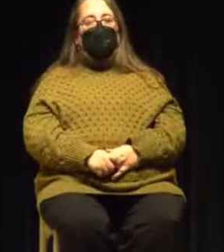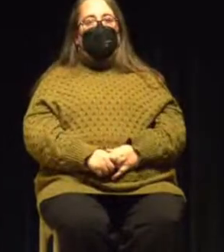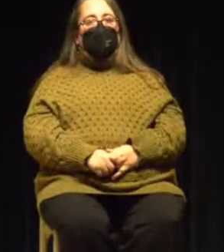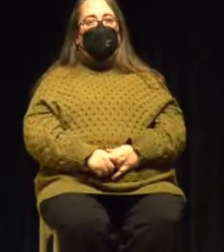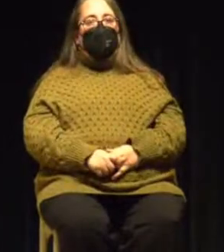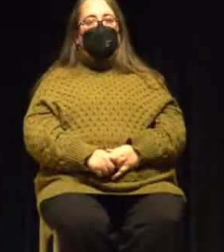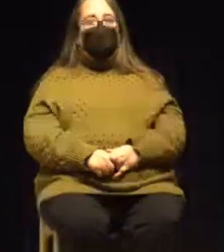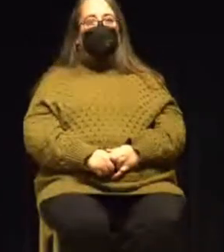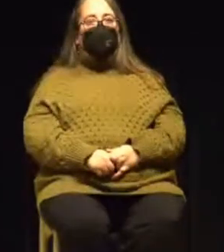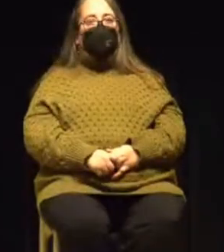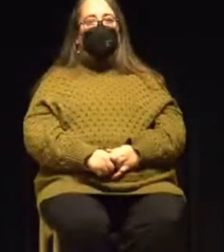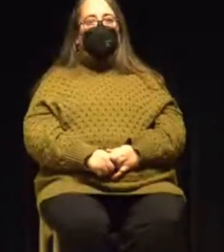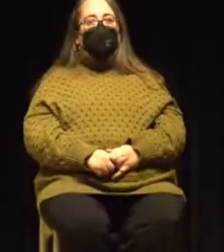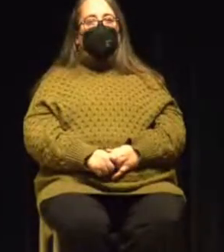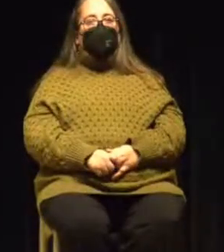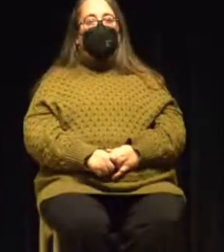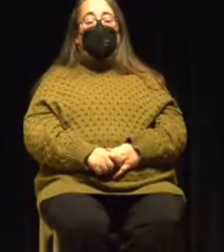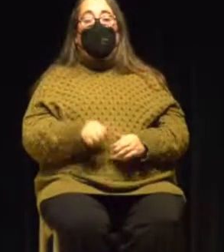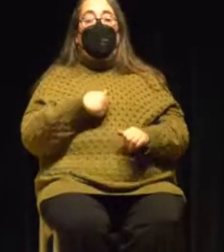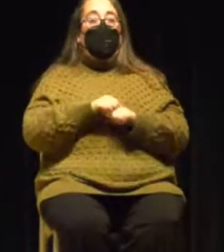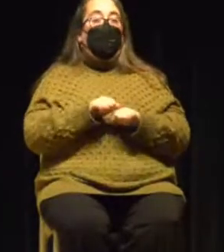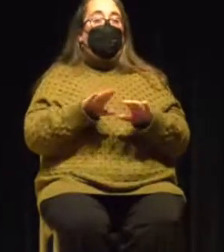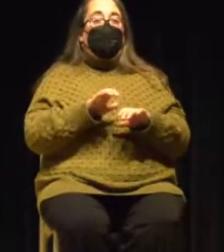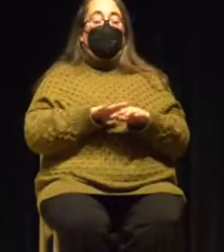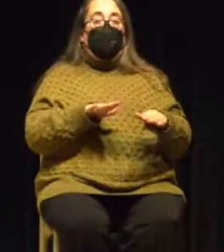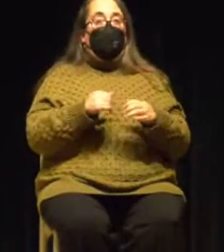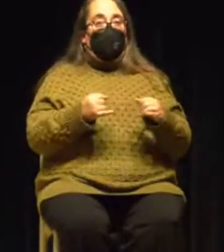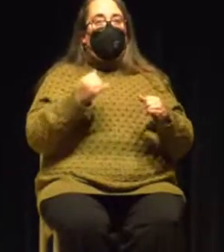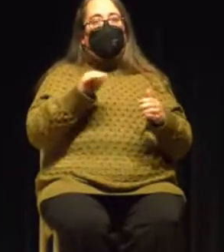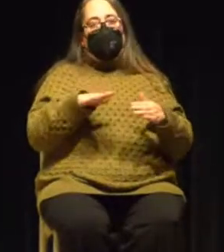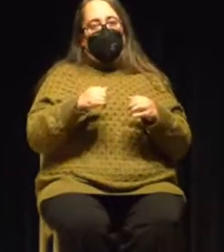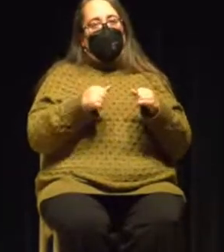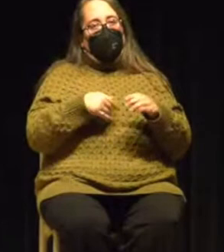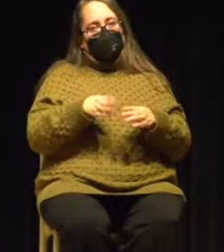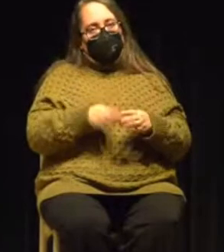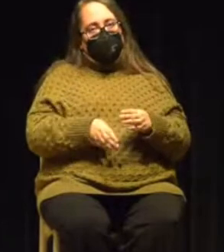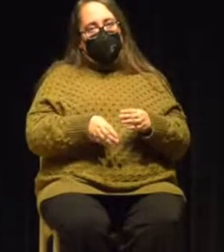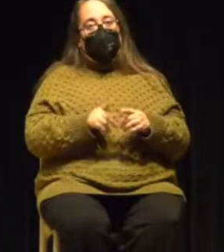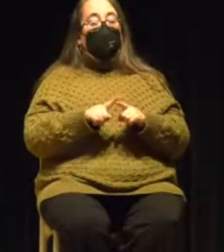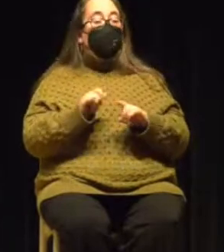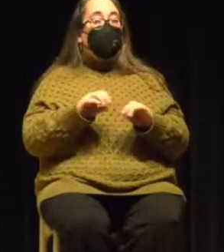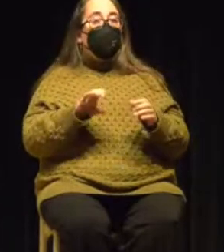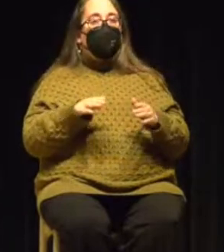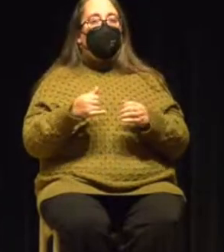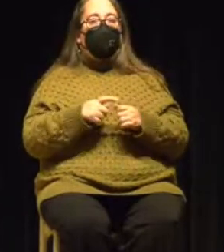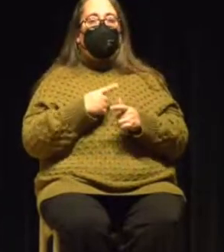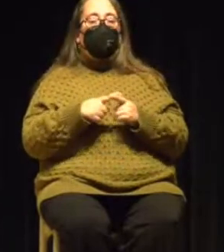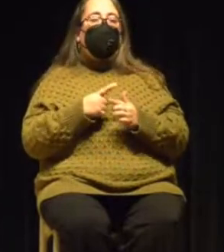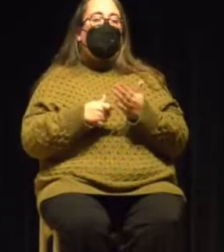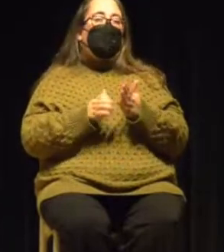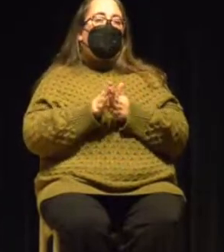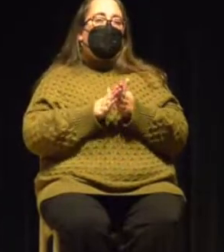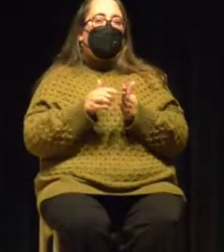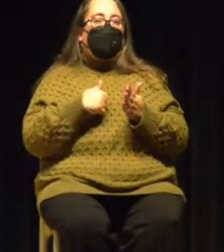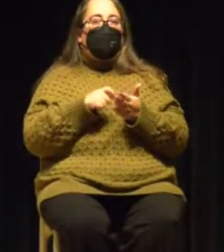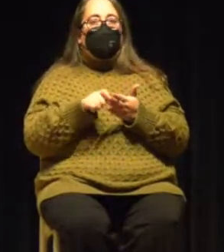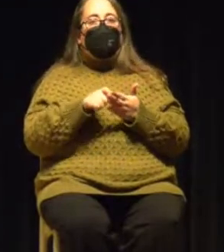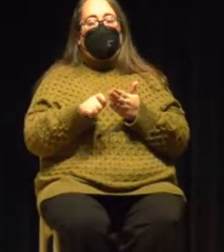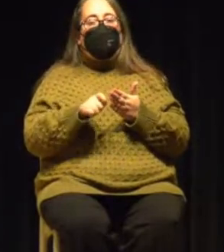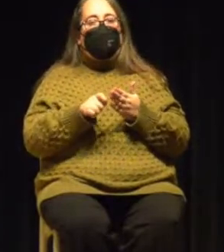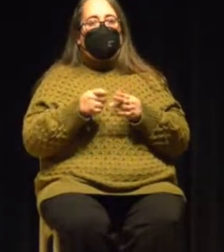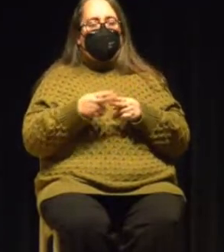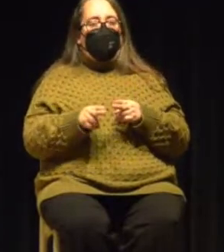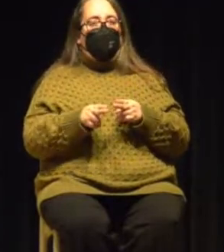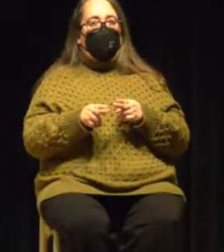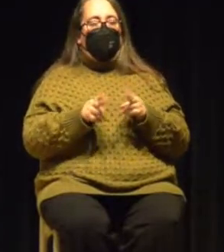when I work great on a deadline. So if there's a deadline, I will get it done. But when there's not a deadline, what has really worked for me is writing sprints.